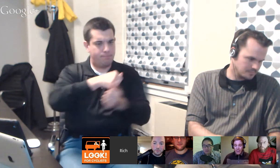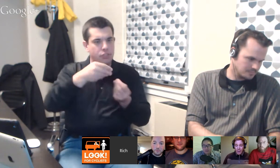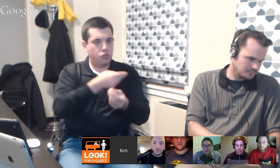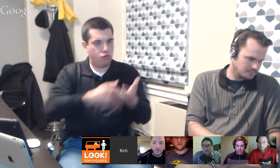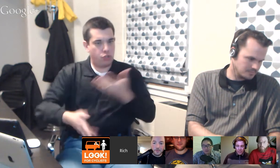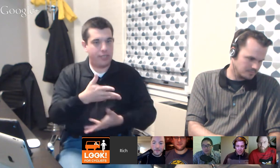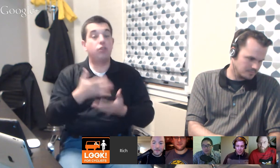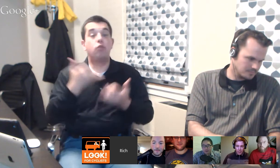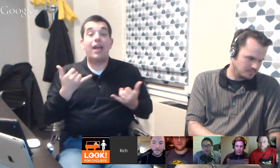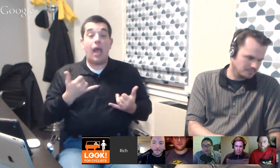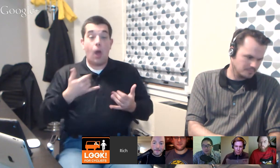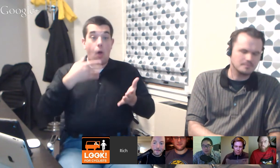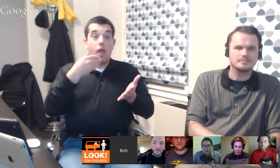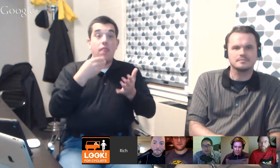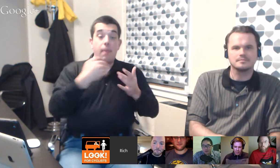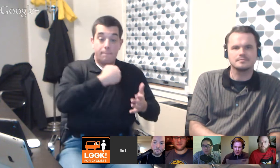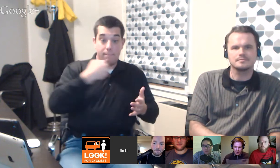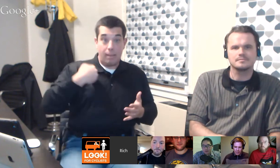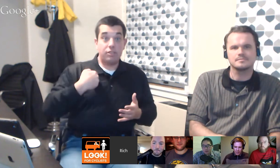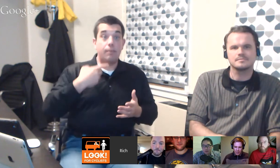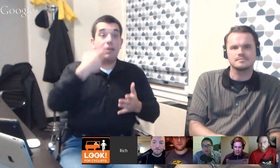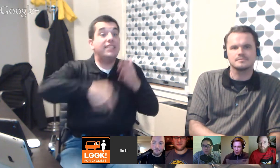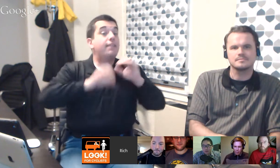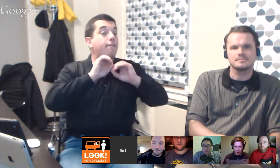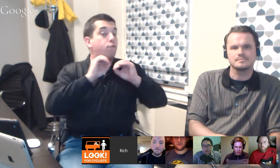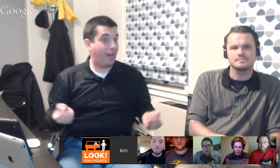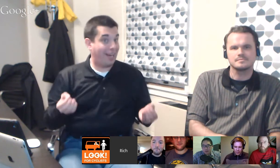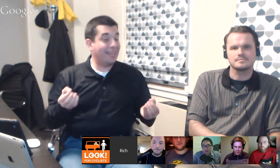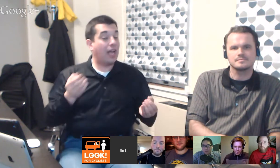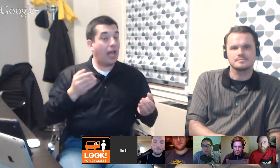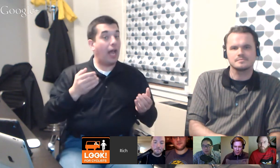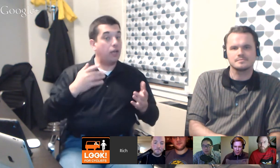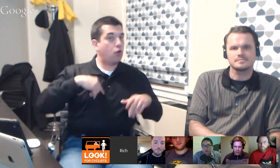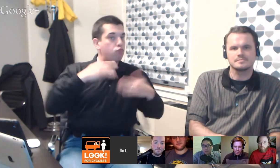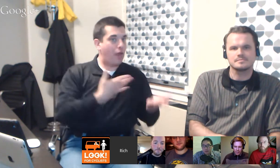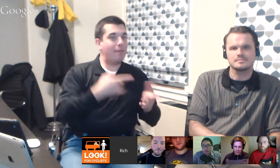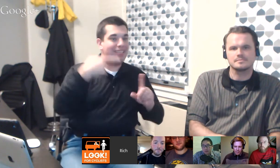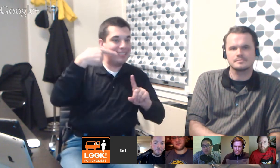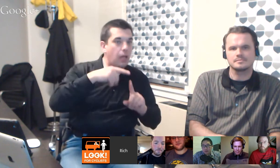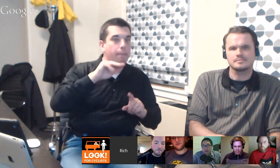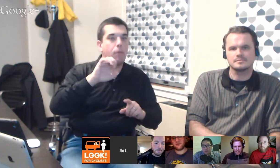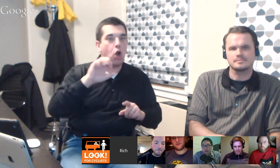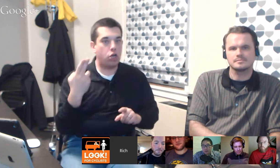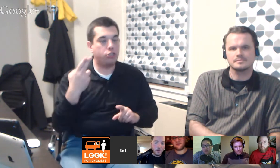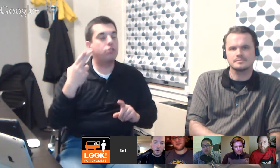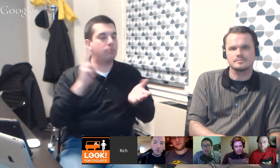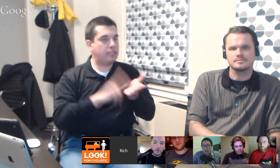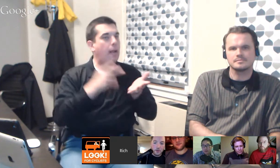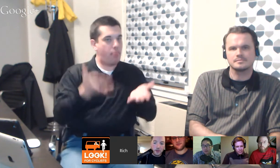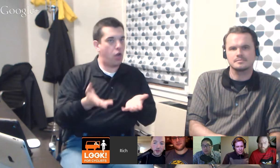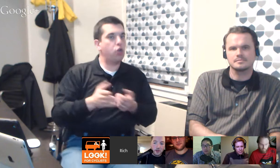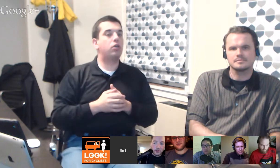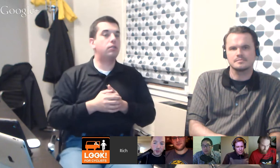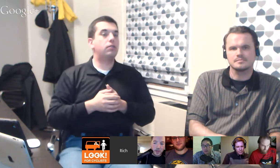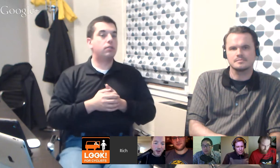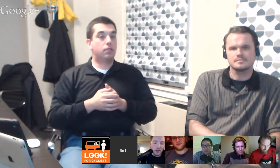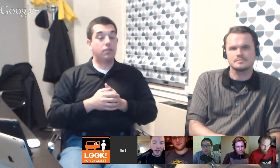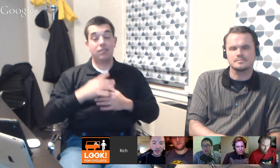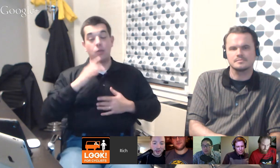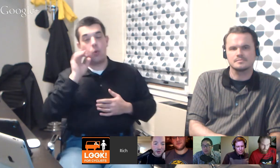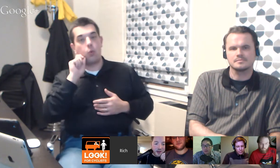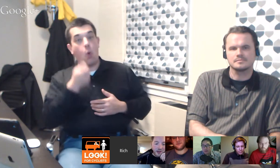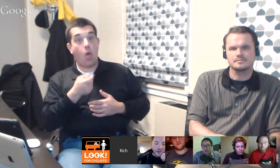right now. So I would recommend up until March you should go to there and sign up for that. Cool, sweet.